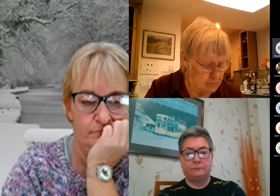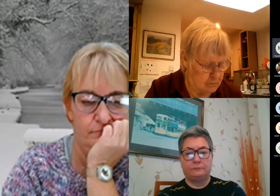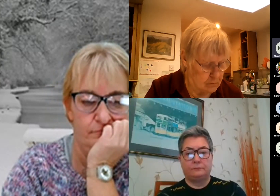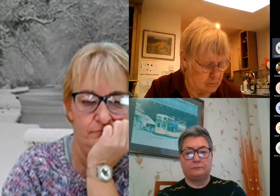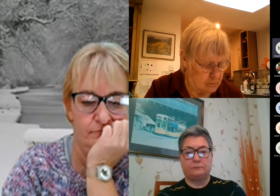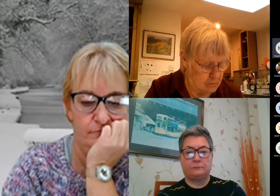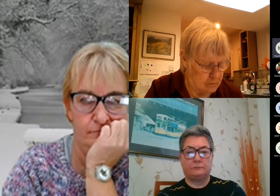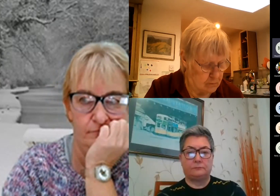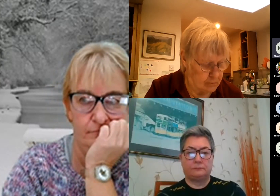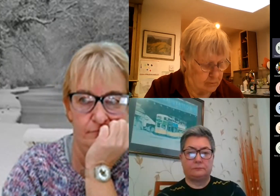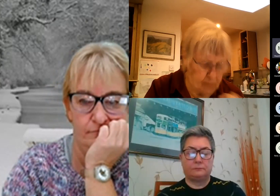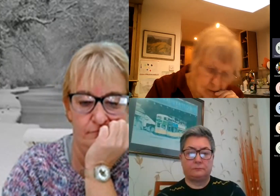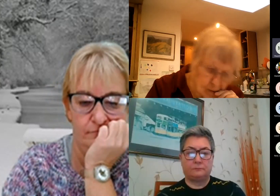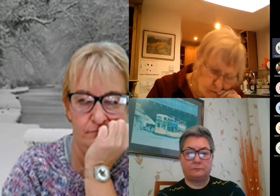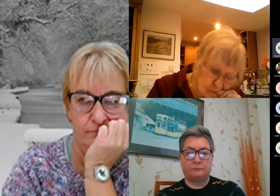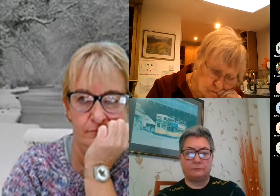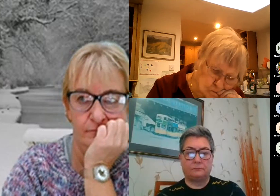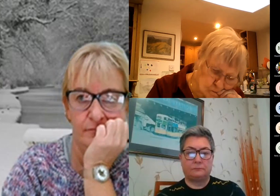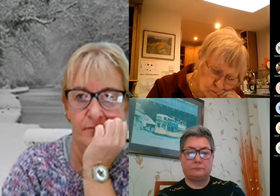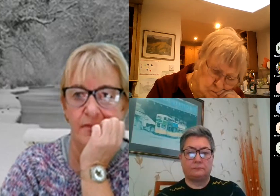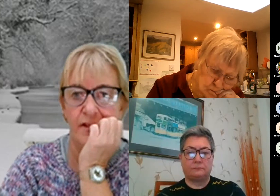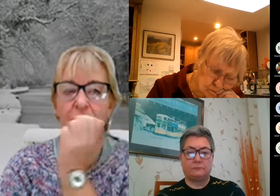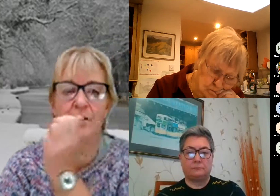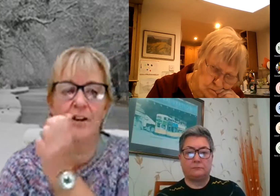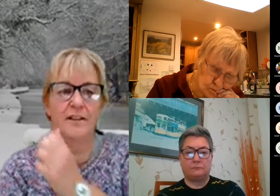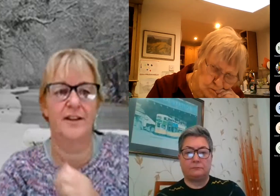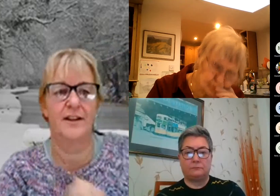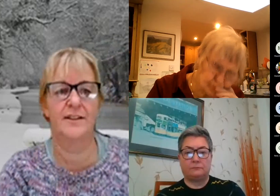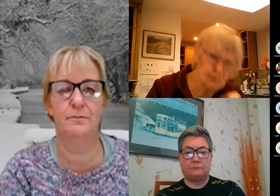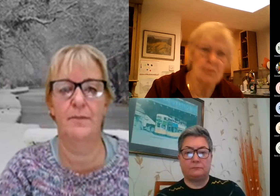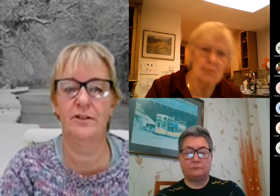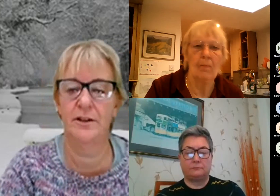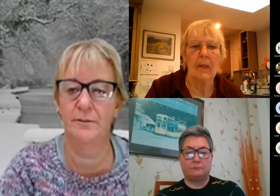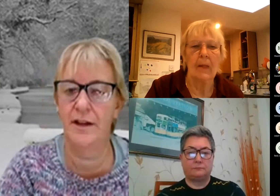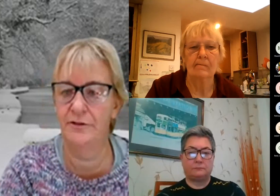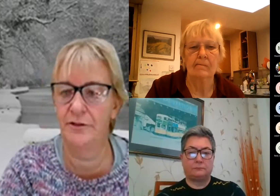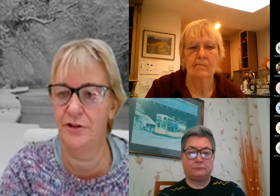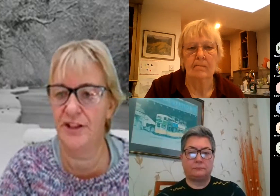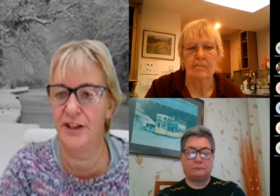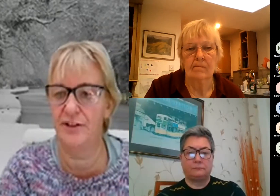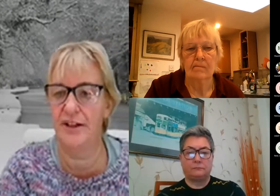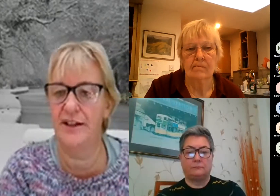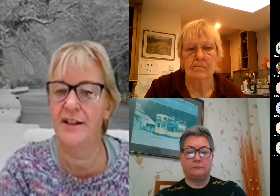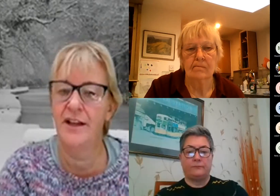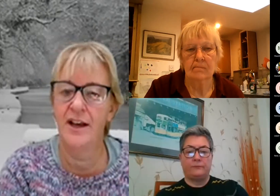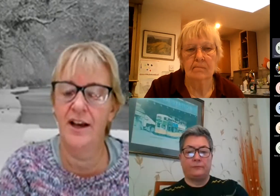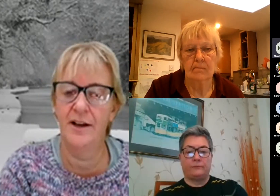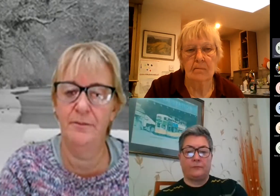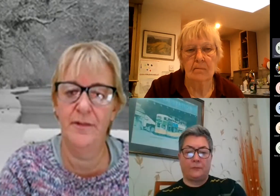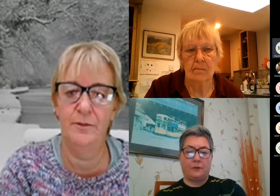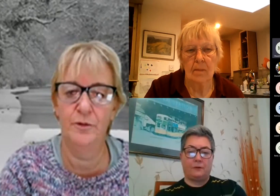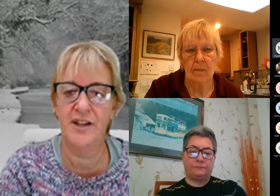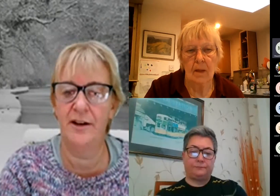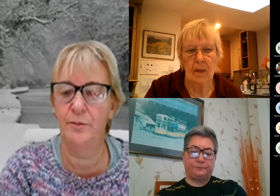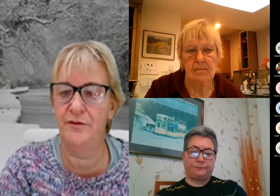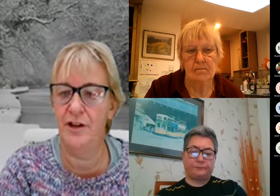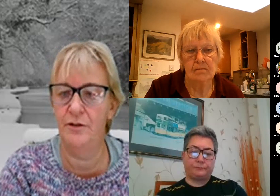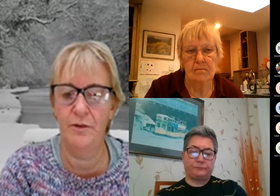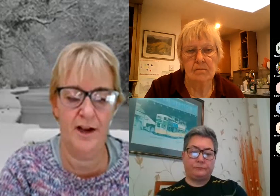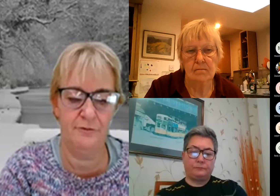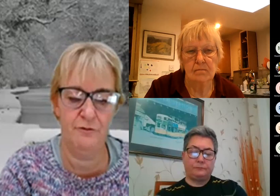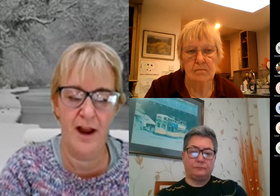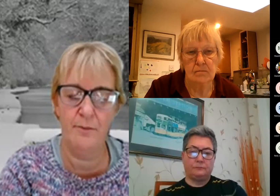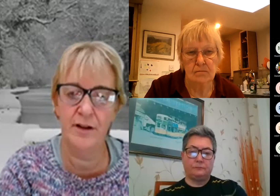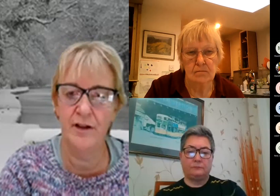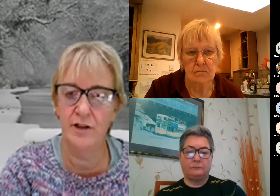office to be done outside of the office. Okay, thanks, Malcolm. And of course, Caroline, it would help if